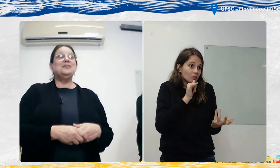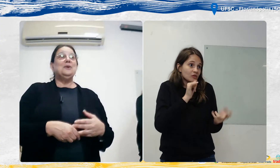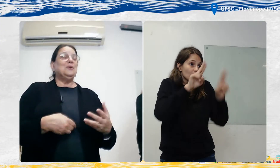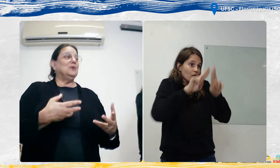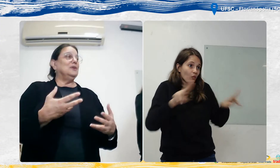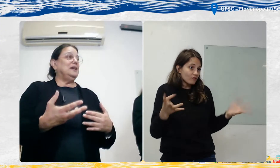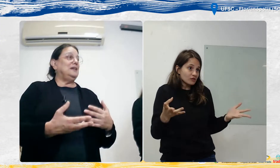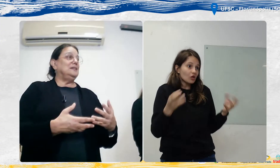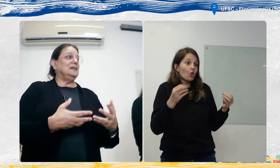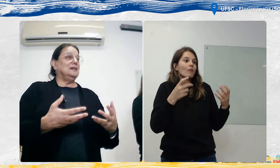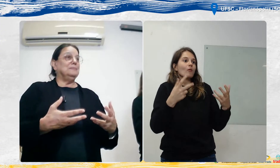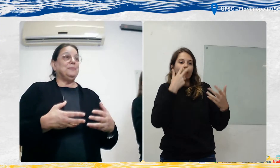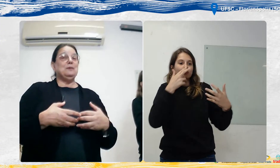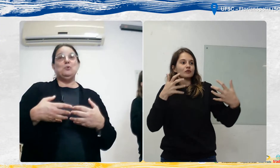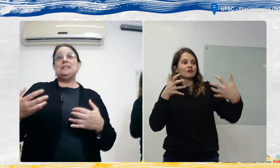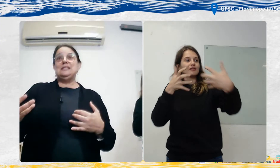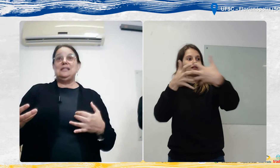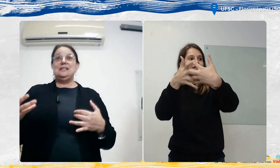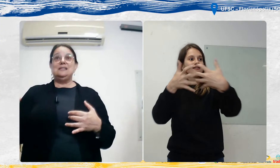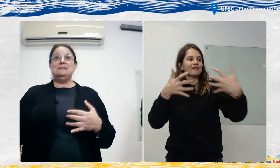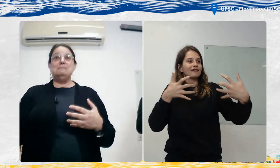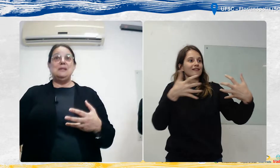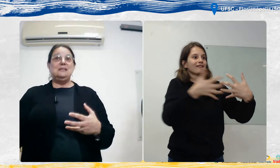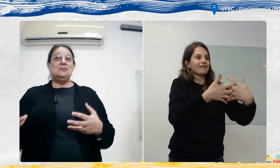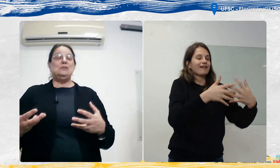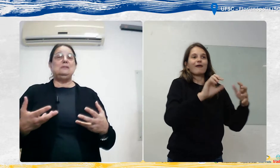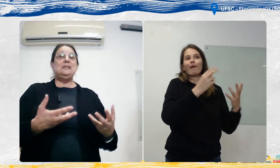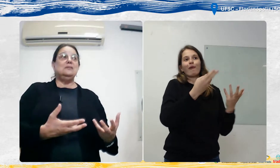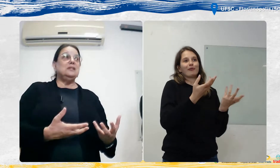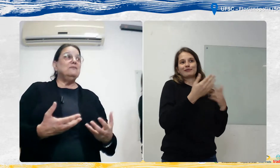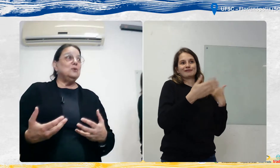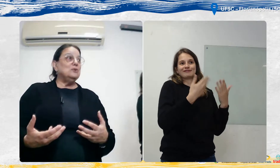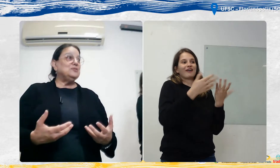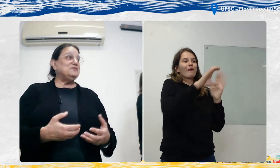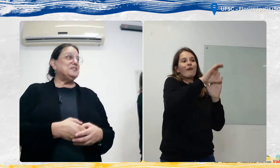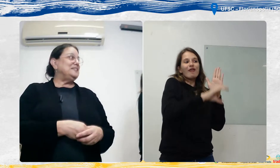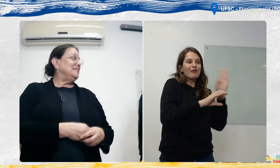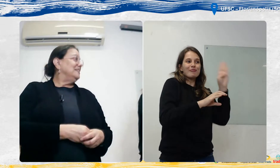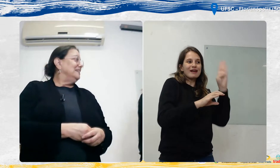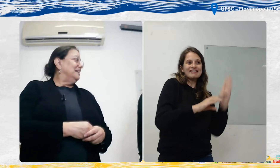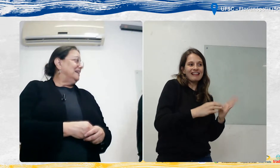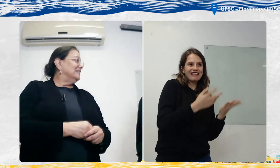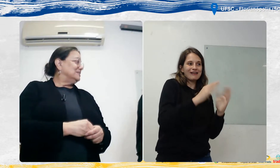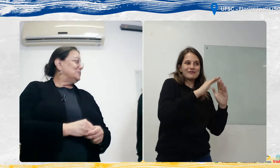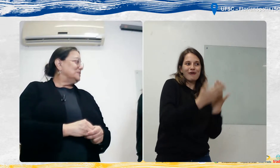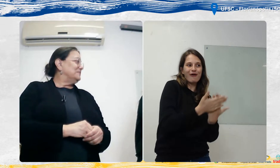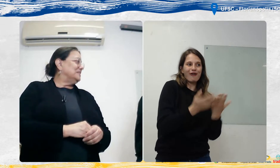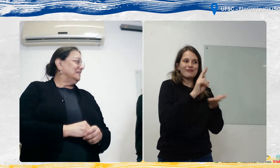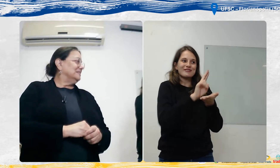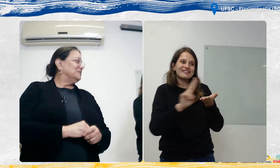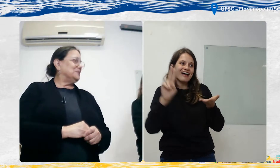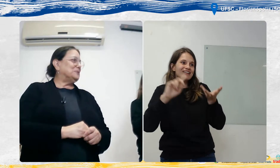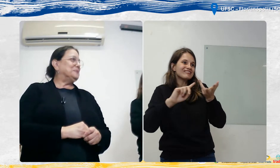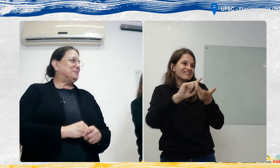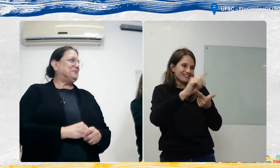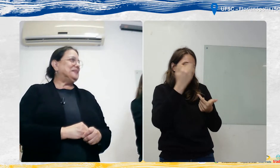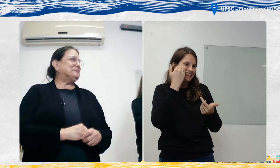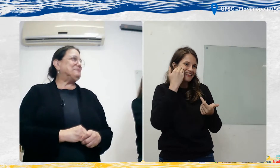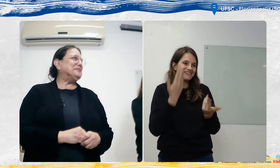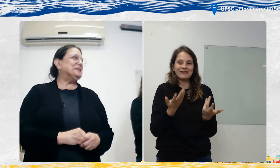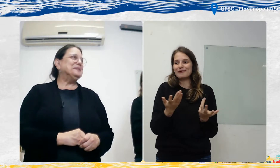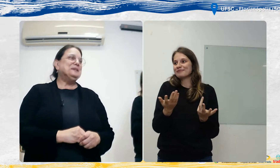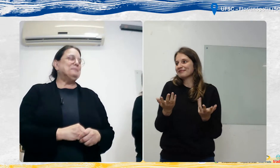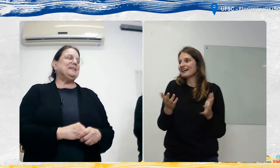WFSCi, or in Brazilian mainstream hearing philosophy, and that sort of thing. So